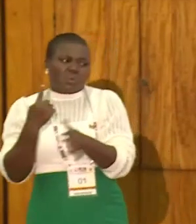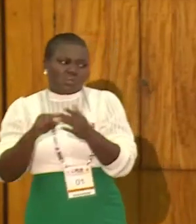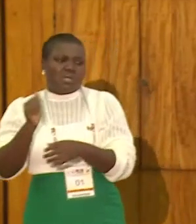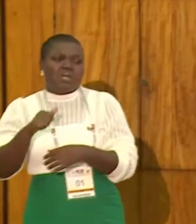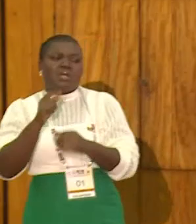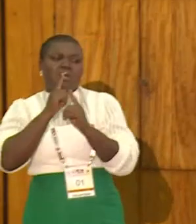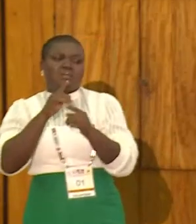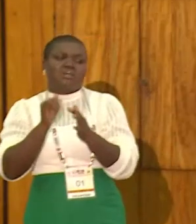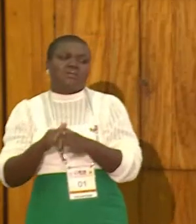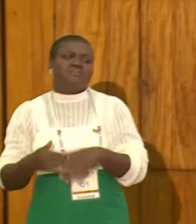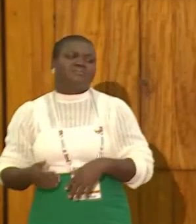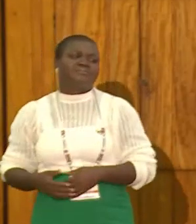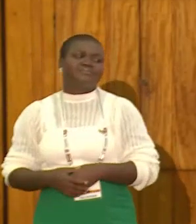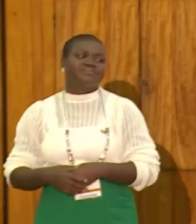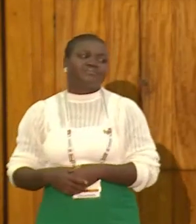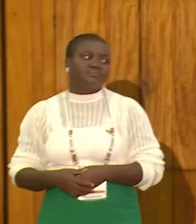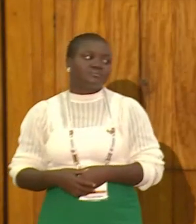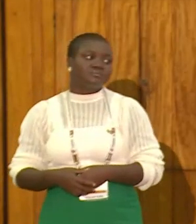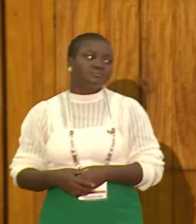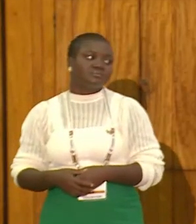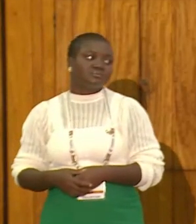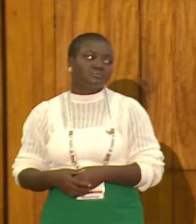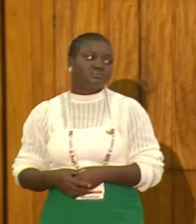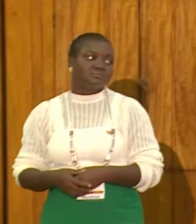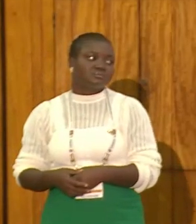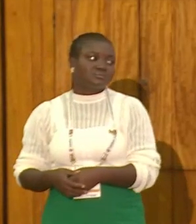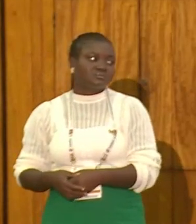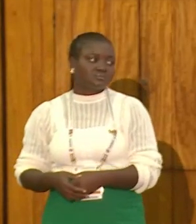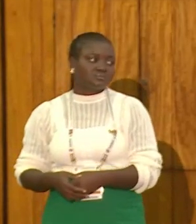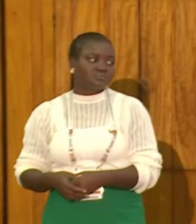Yeah. Okay.